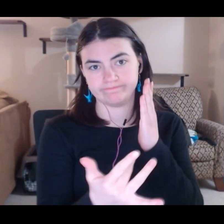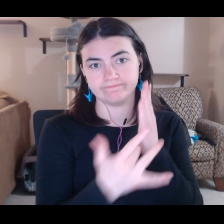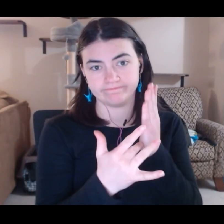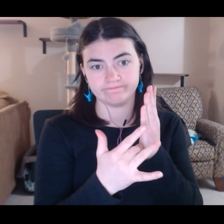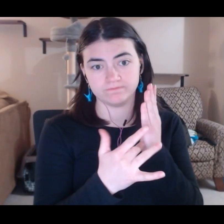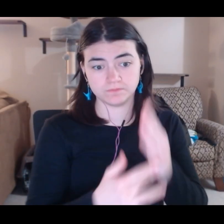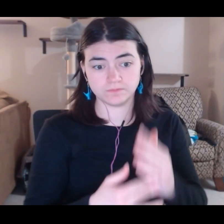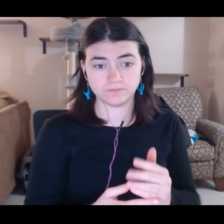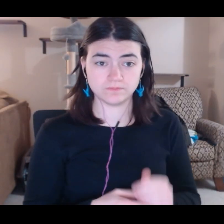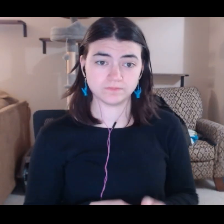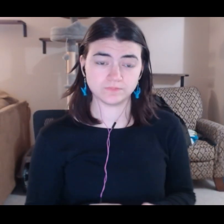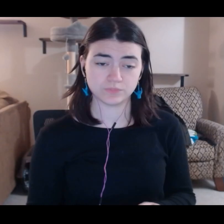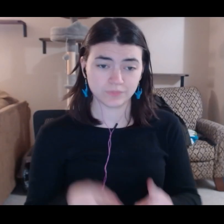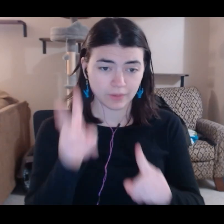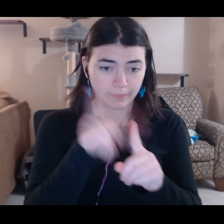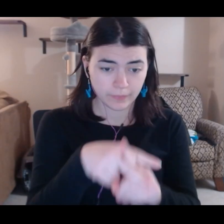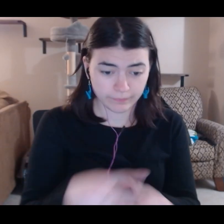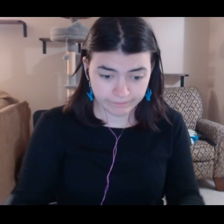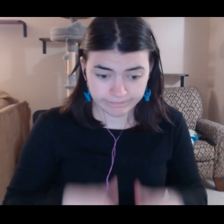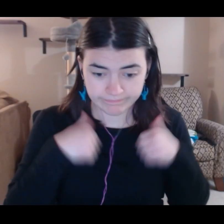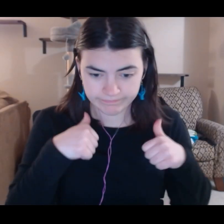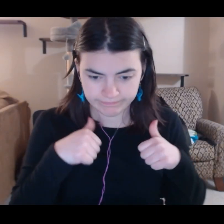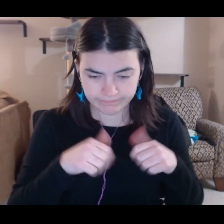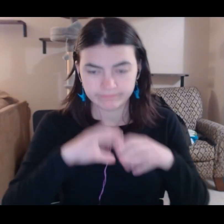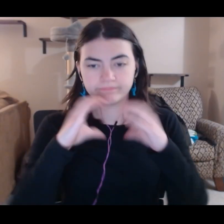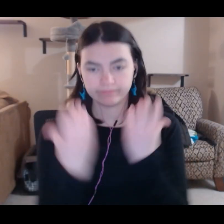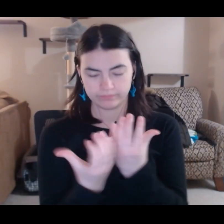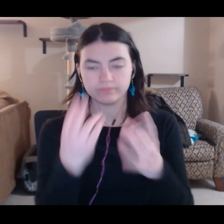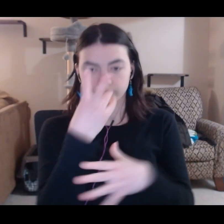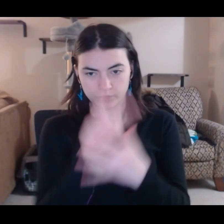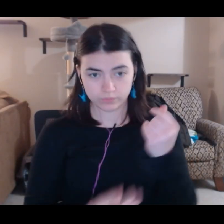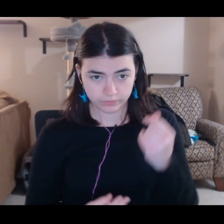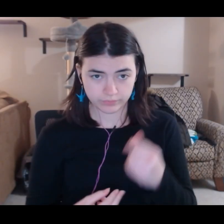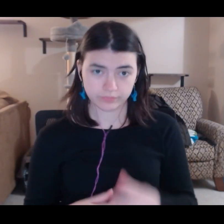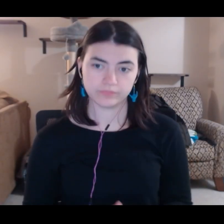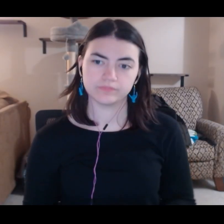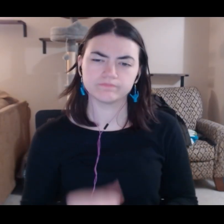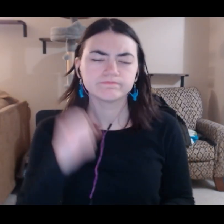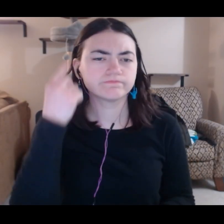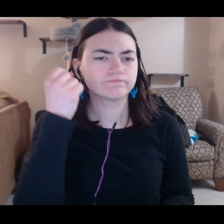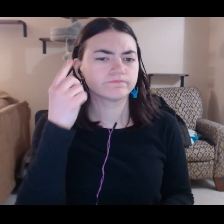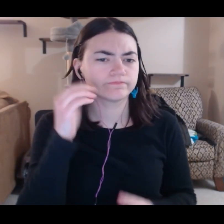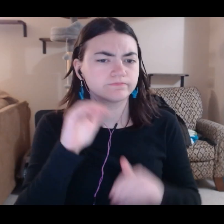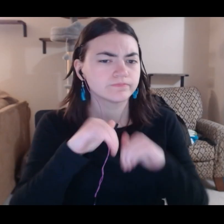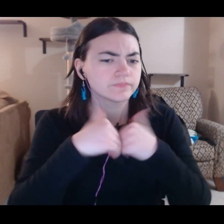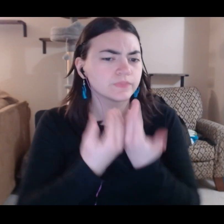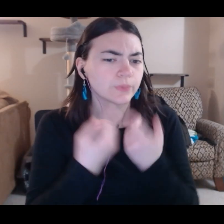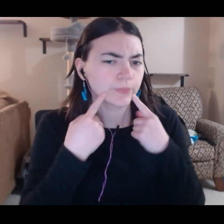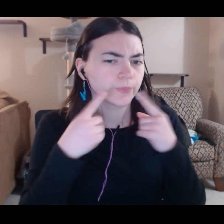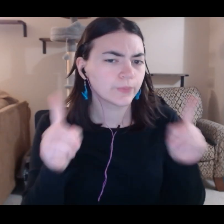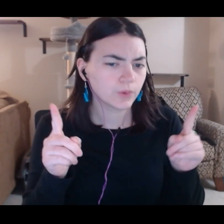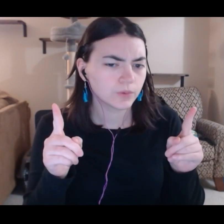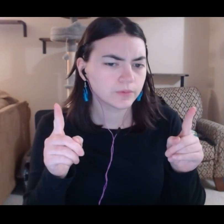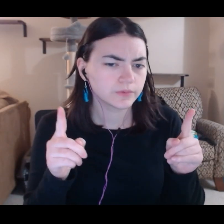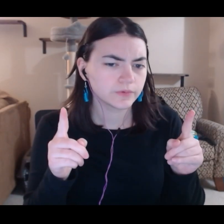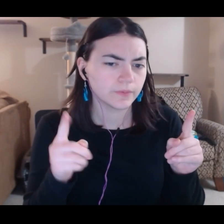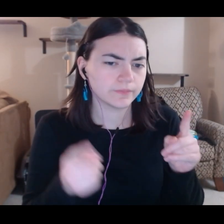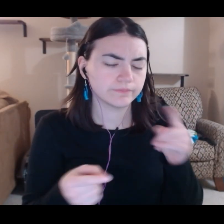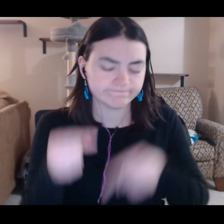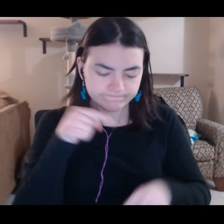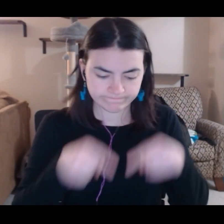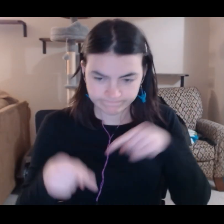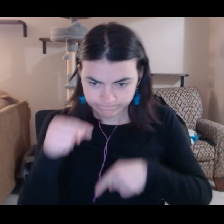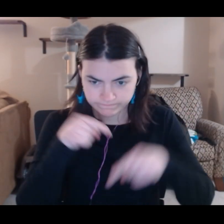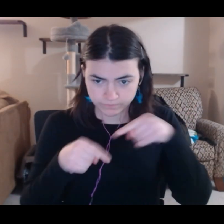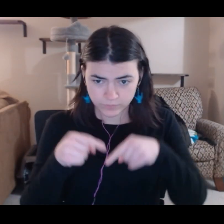and out of the classroom. But to understand why these methods work, let's first unpack how the brain learns and